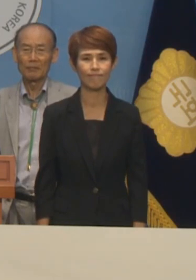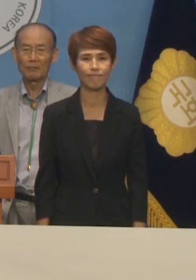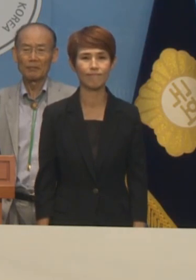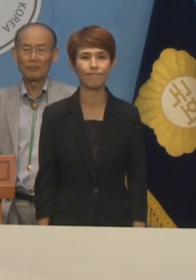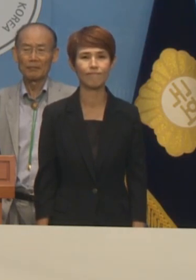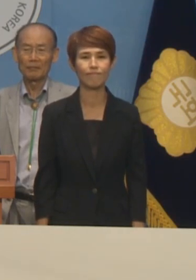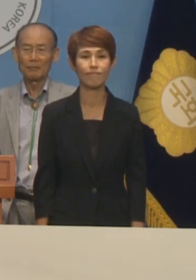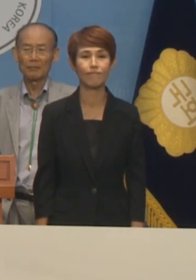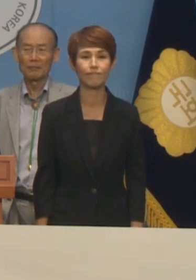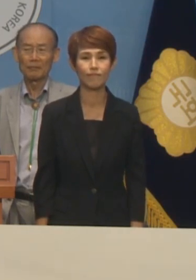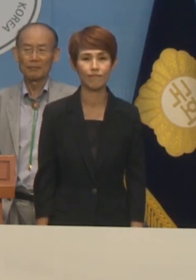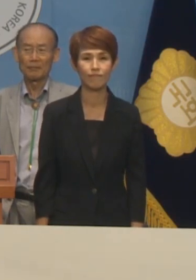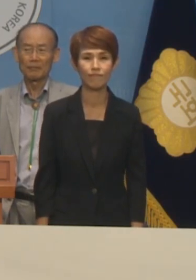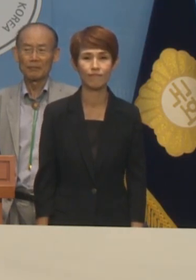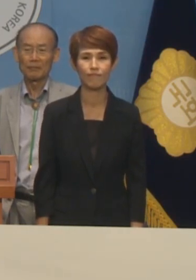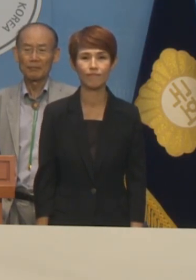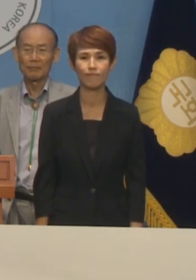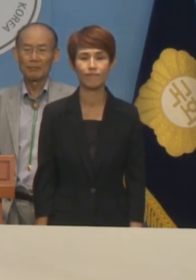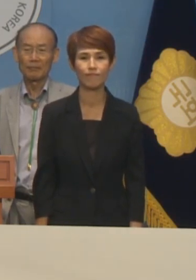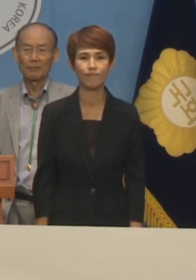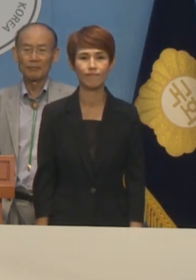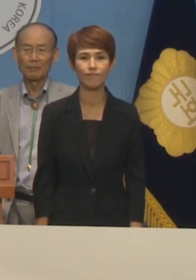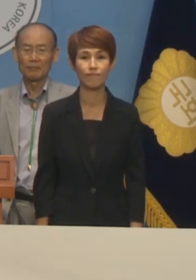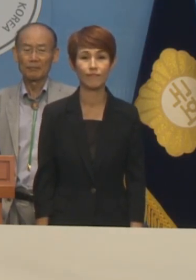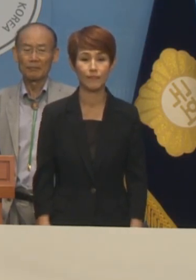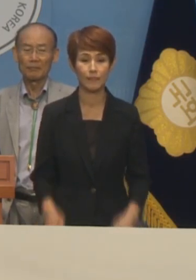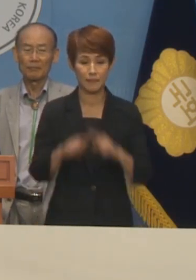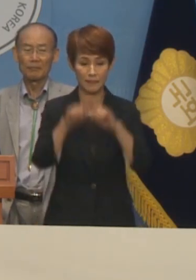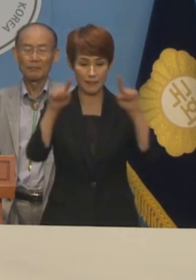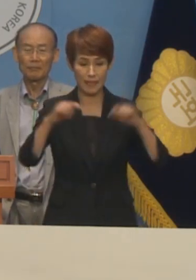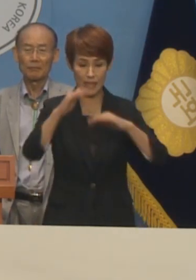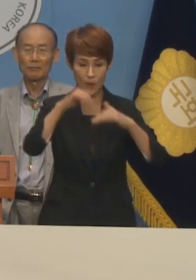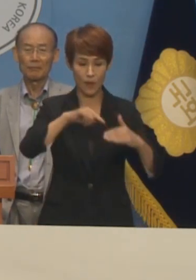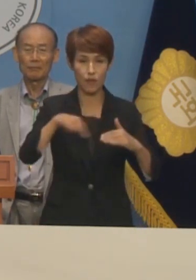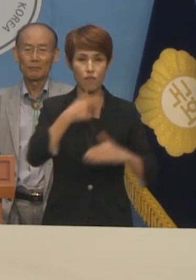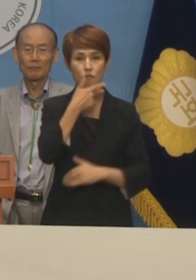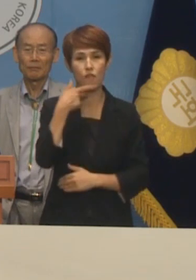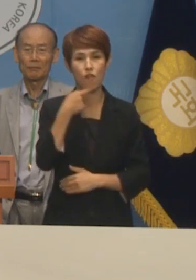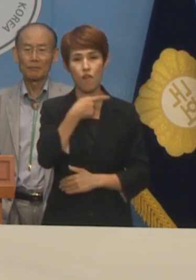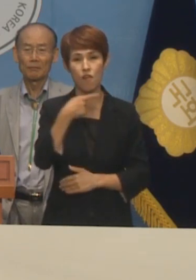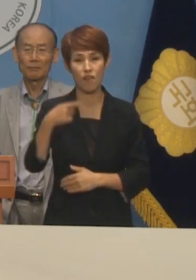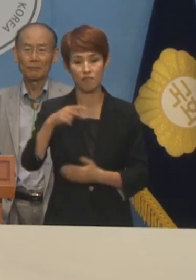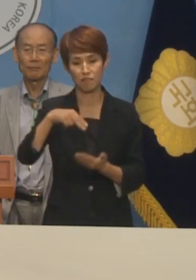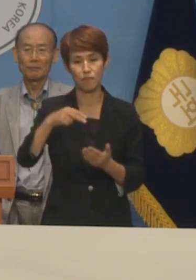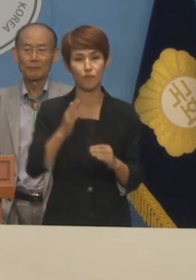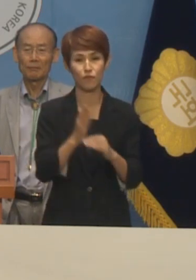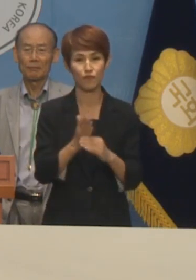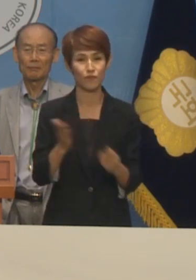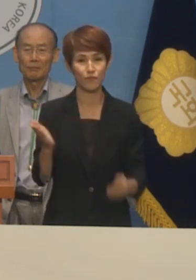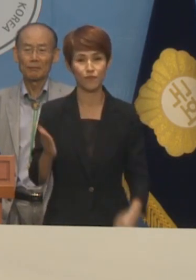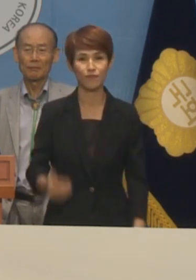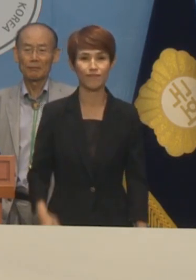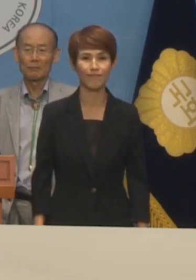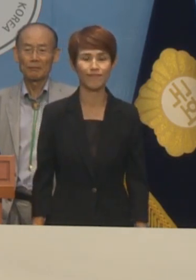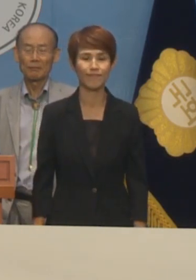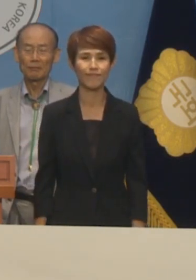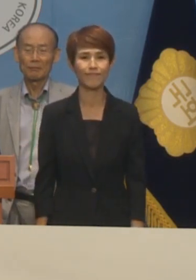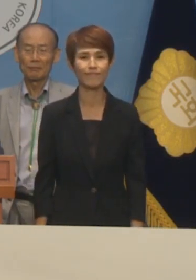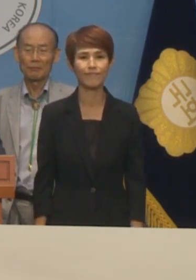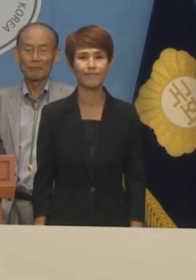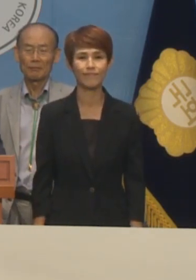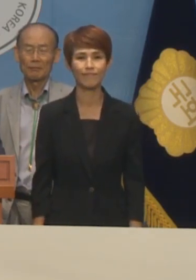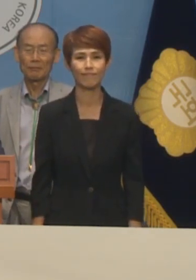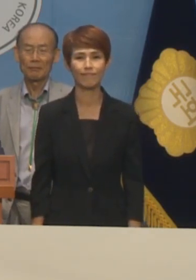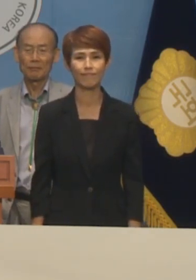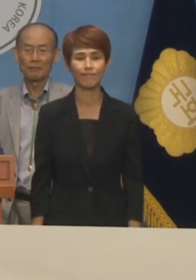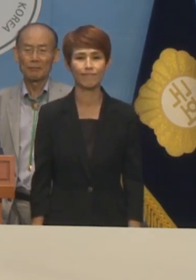we should build peace of the world and Northeast Asia through the realization of the peaceful coexistence of